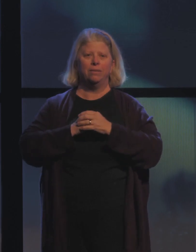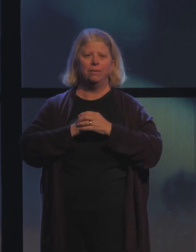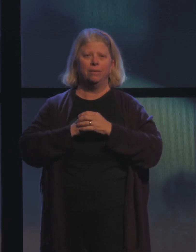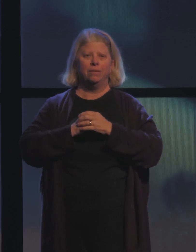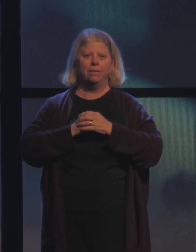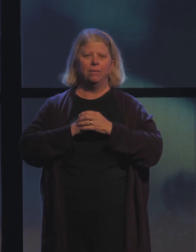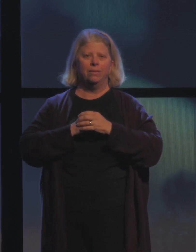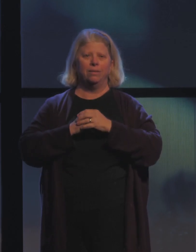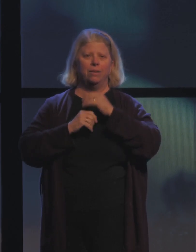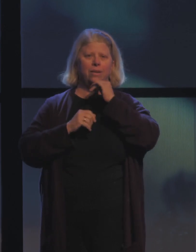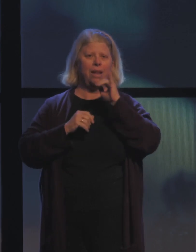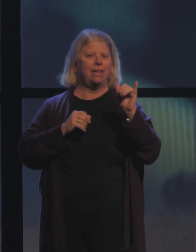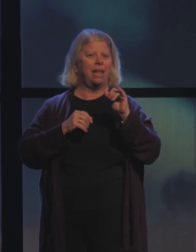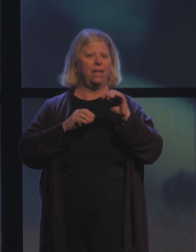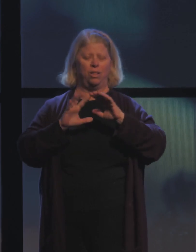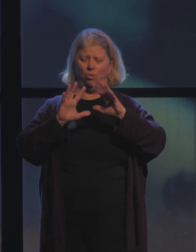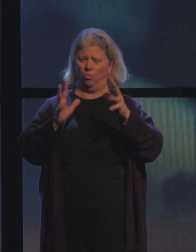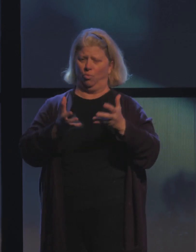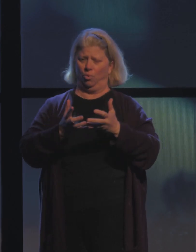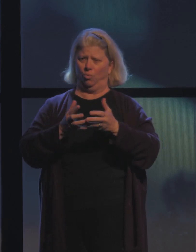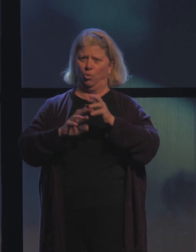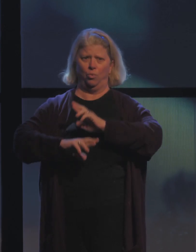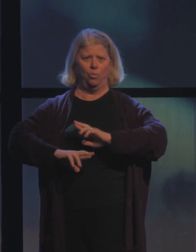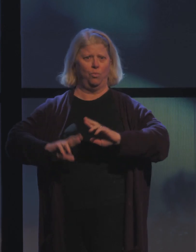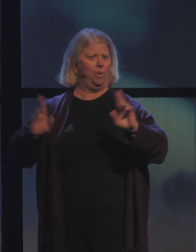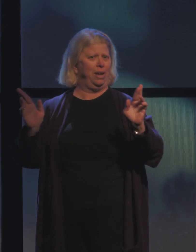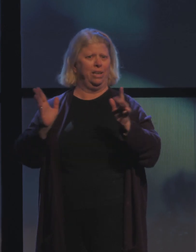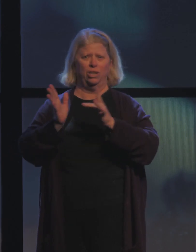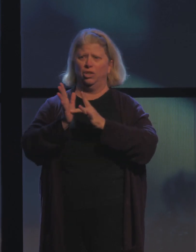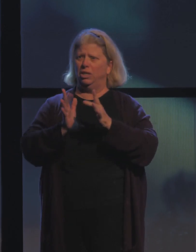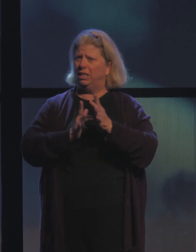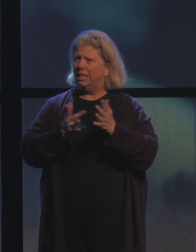It's not like the world looked ready for